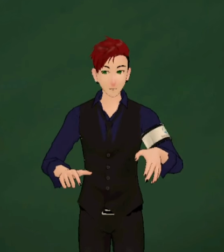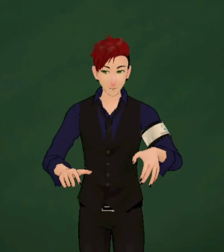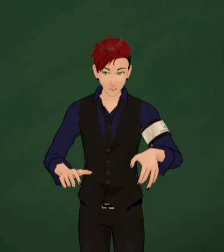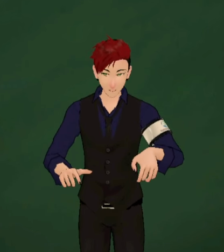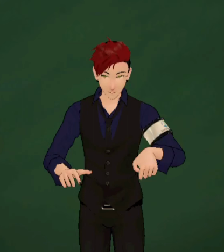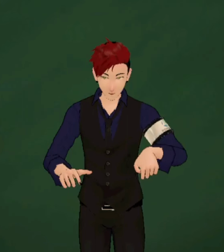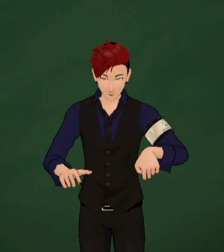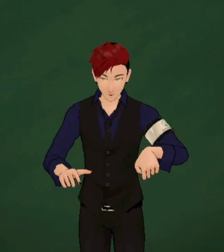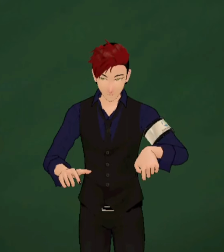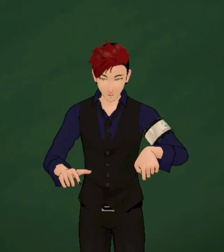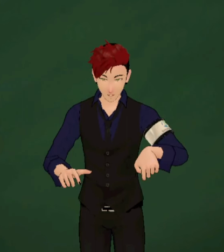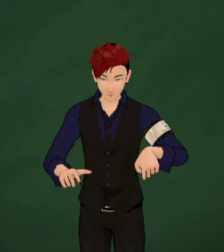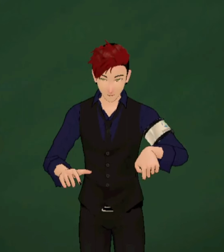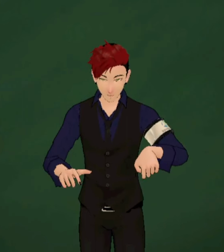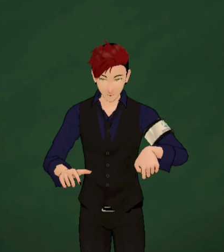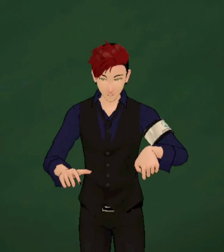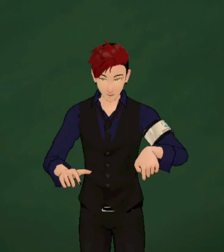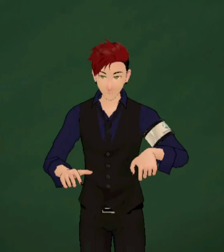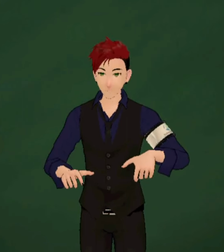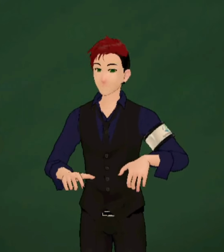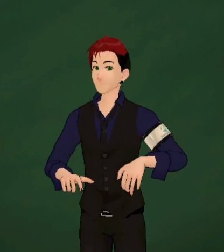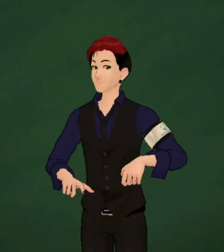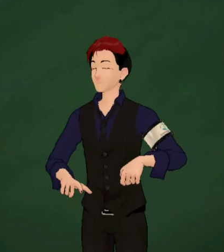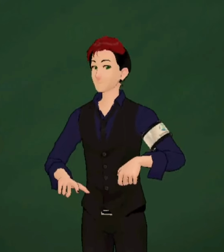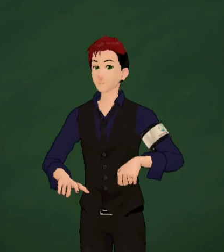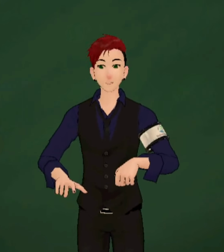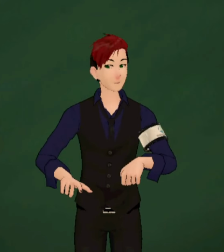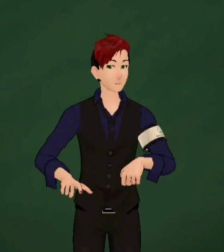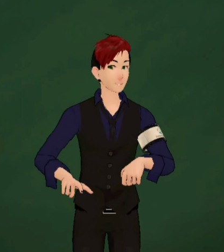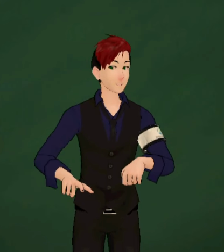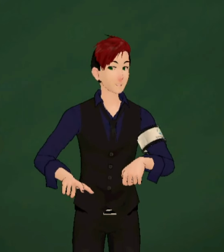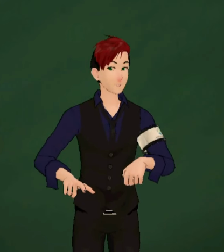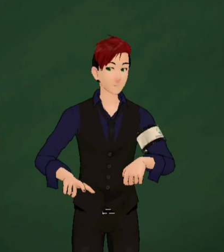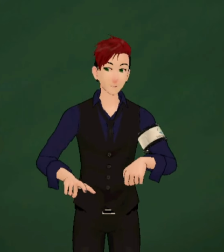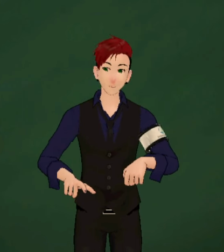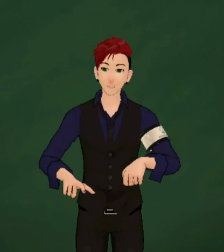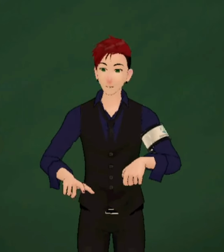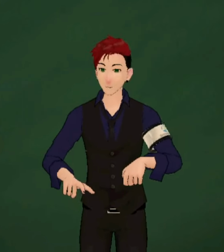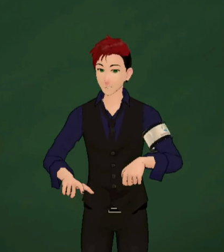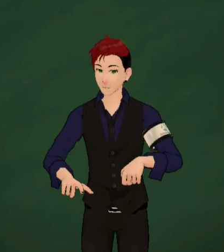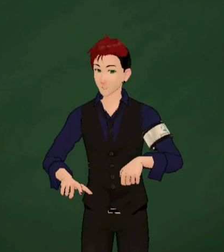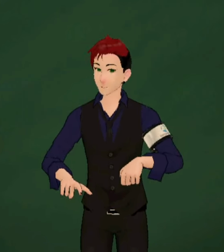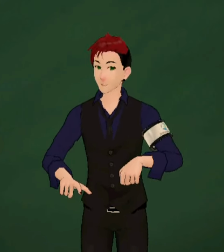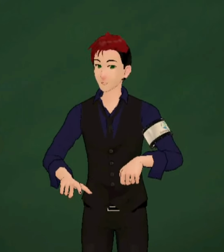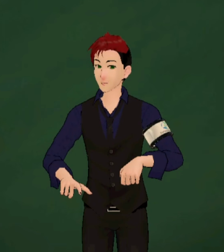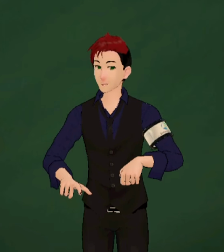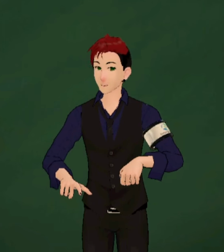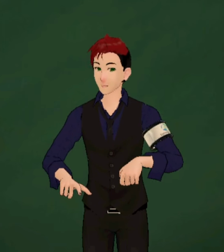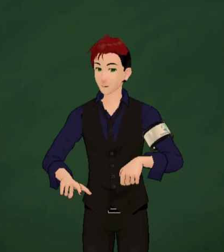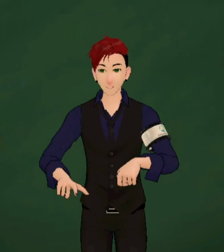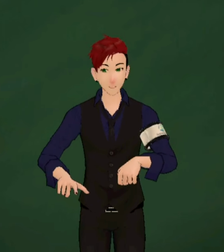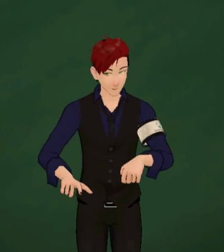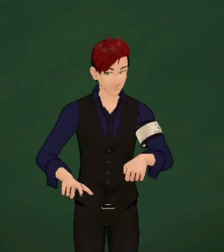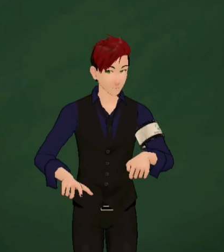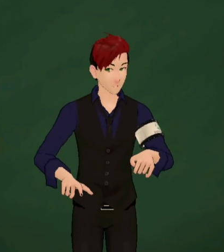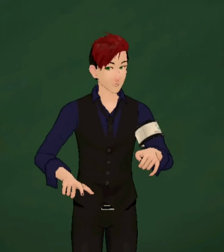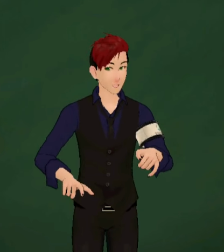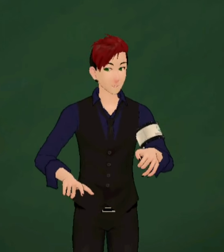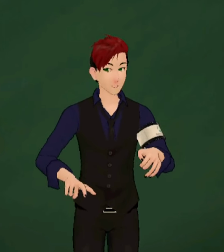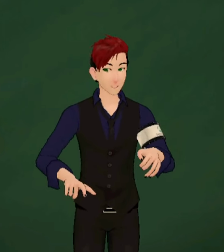And here we go. New category. Alright. MCU movies and shows because I love the MCU. Ooh. Sorry if you haven't I watched